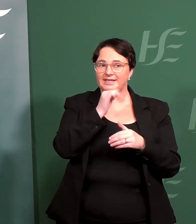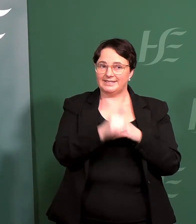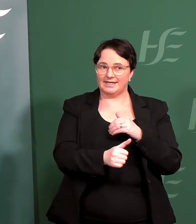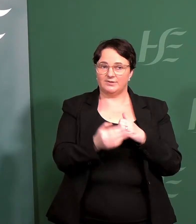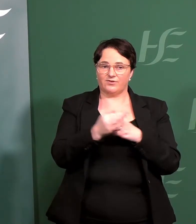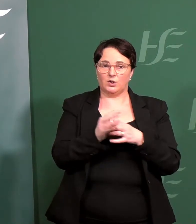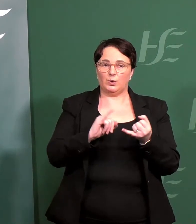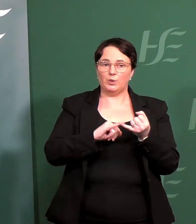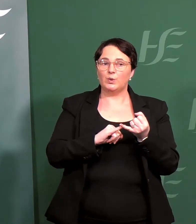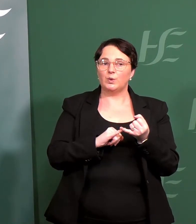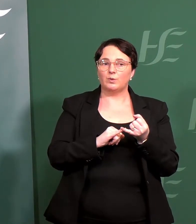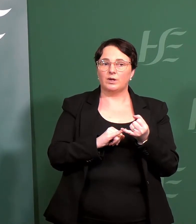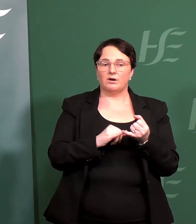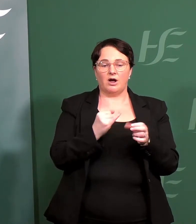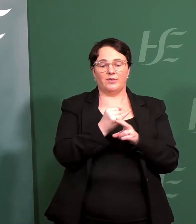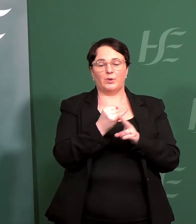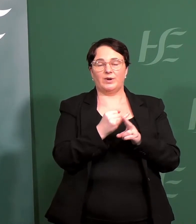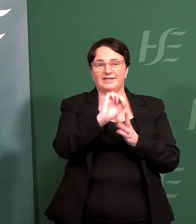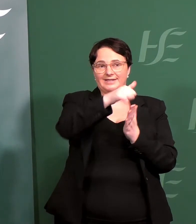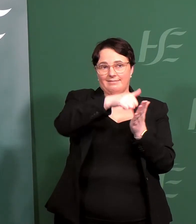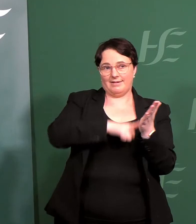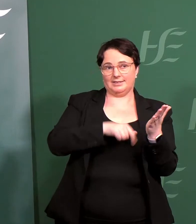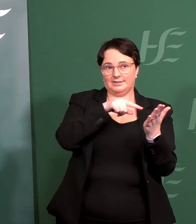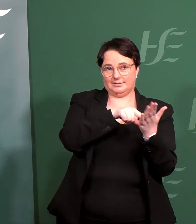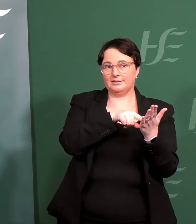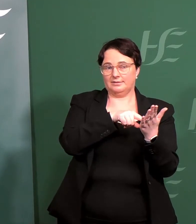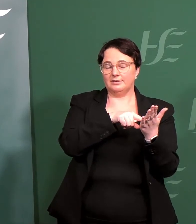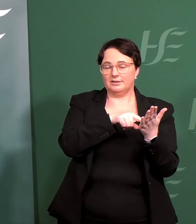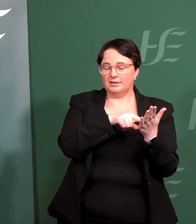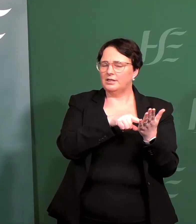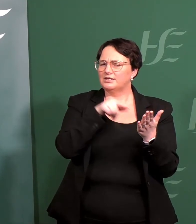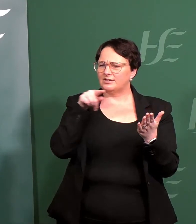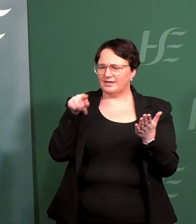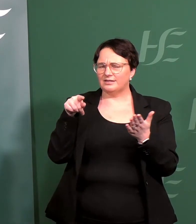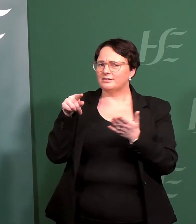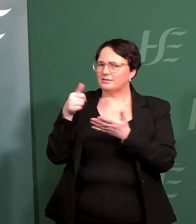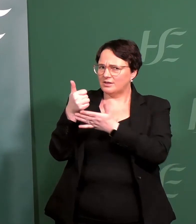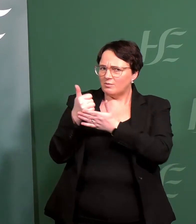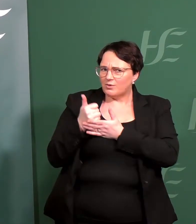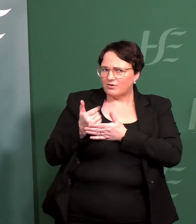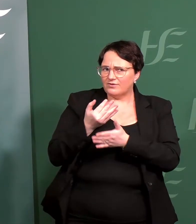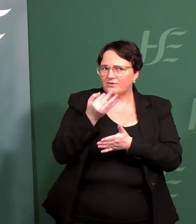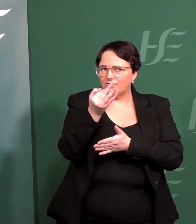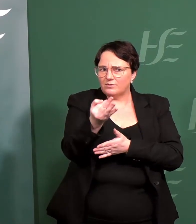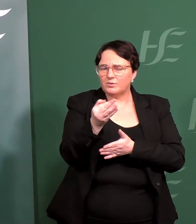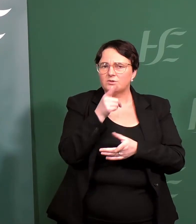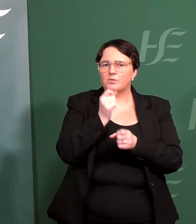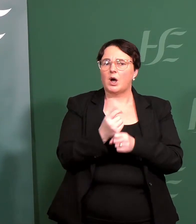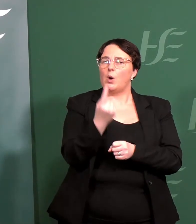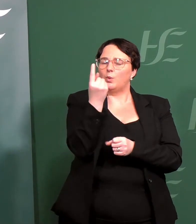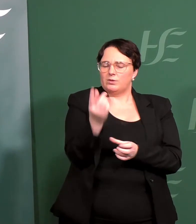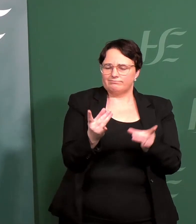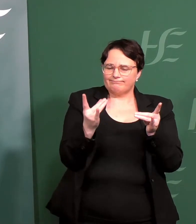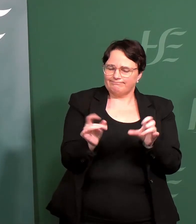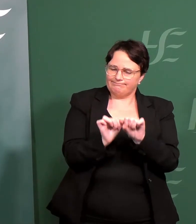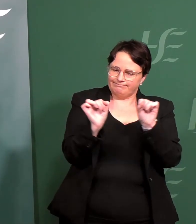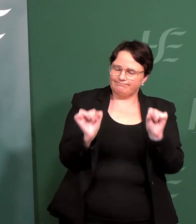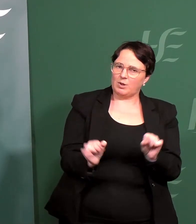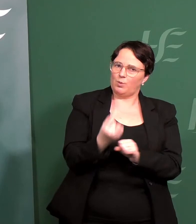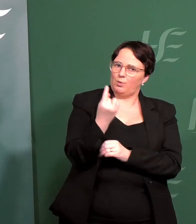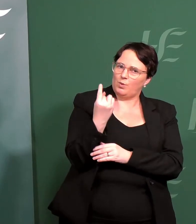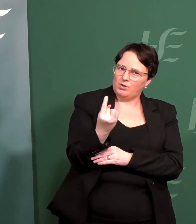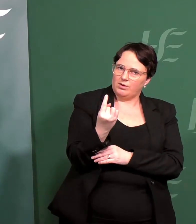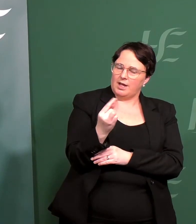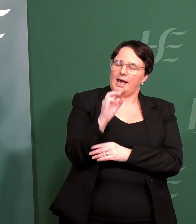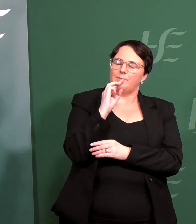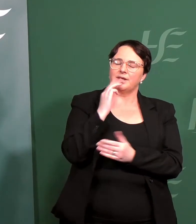people who are on the waiting lists. So that really is a support for us in the future that we will value. But when I talk about one health system, I mean how we